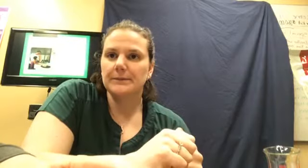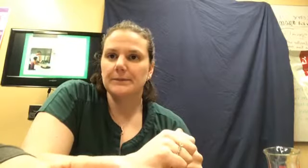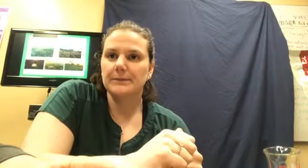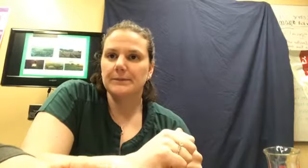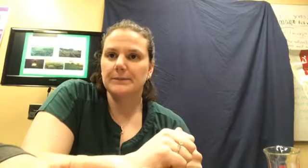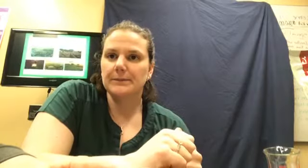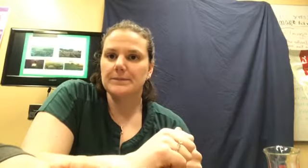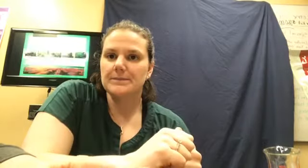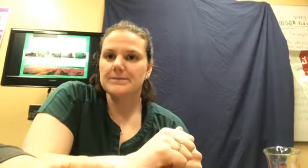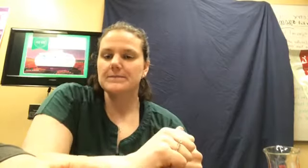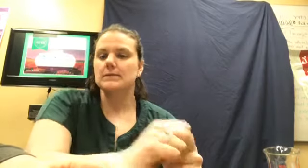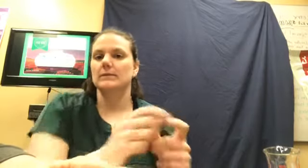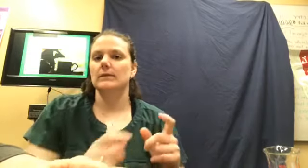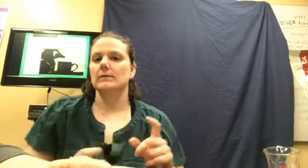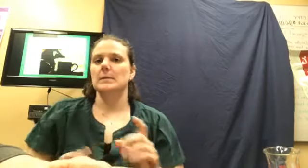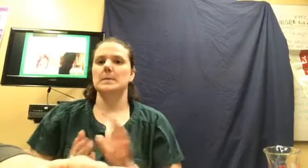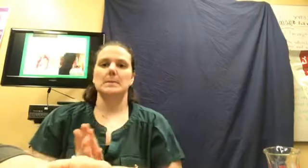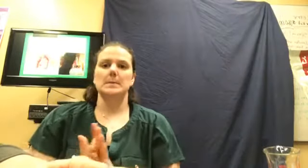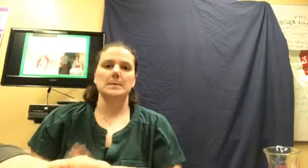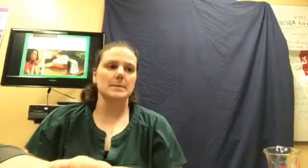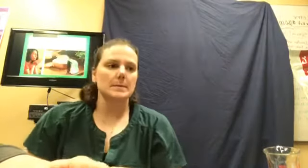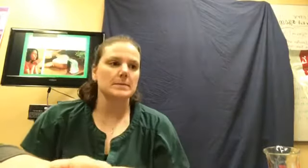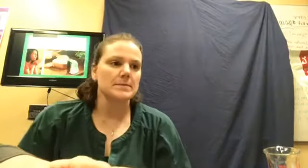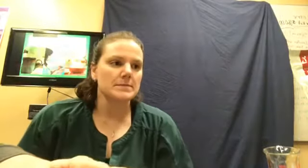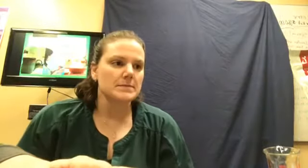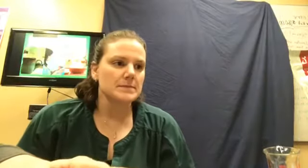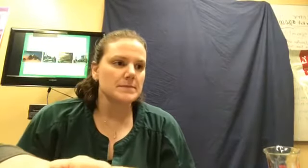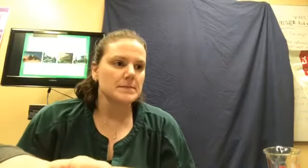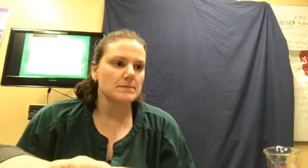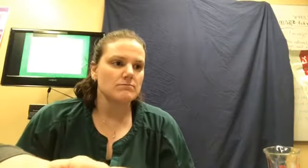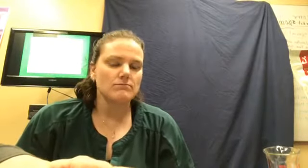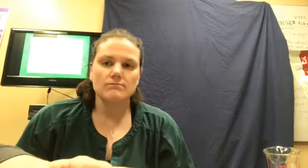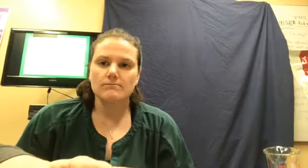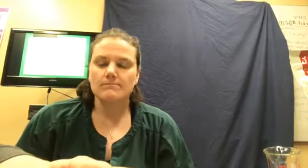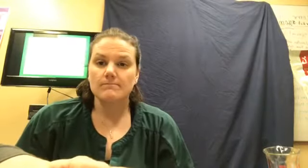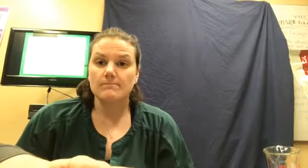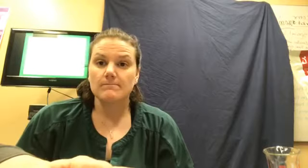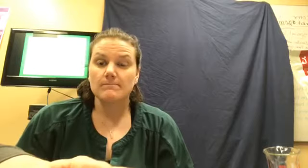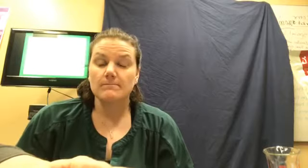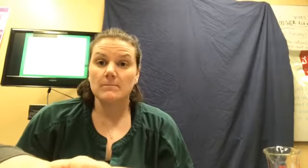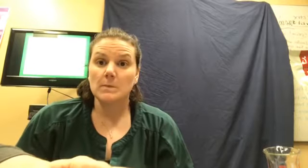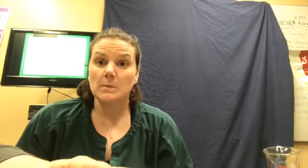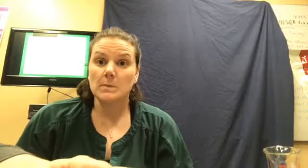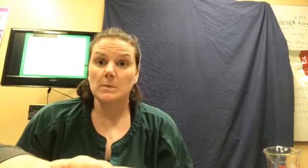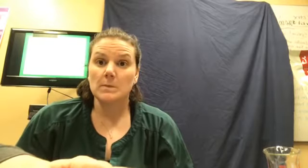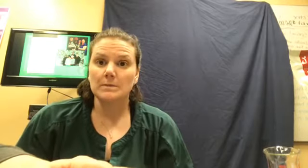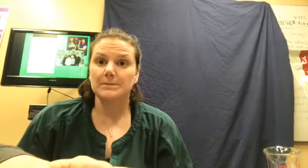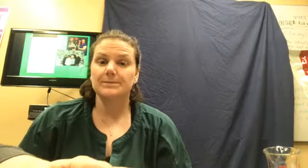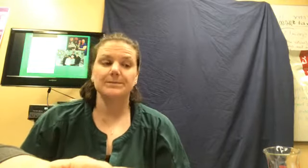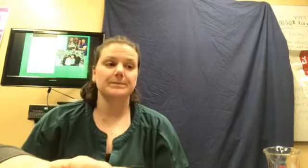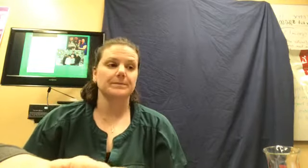Okay.